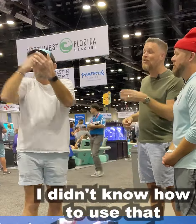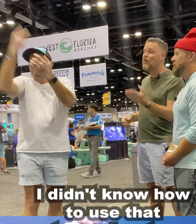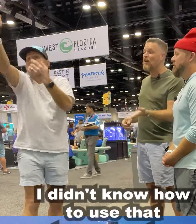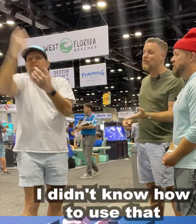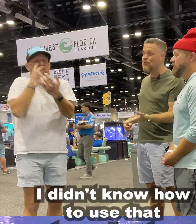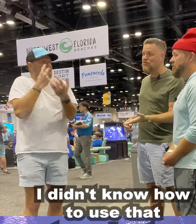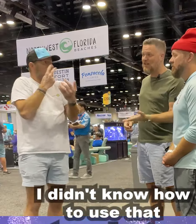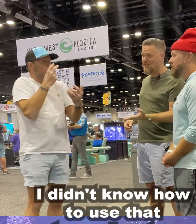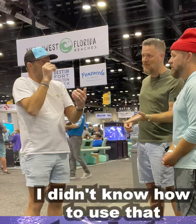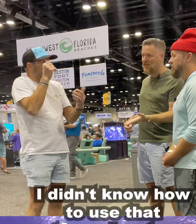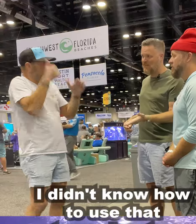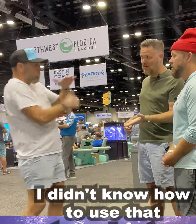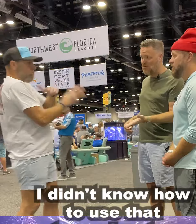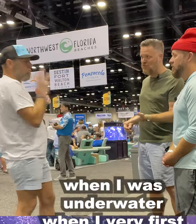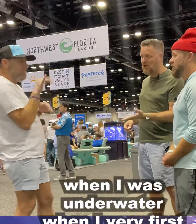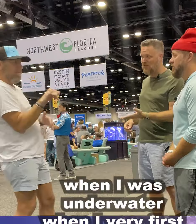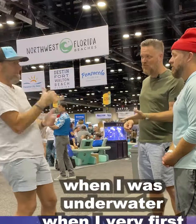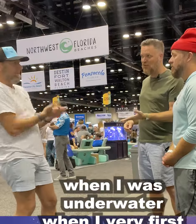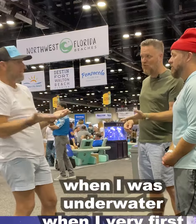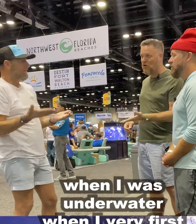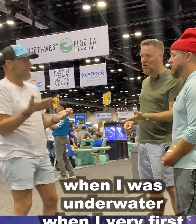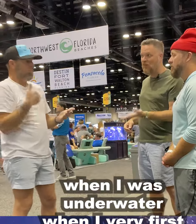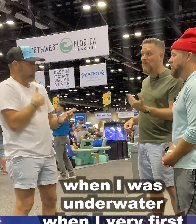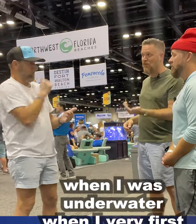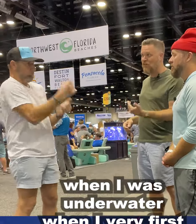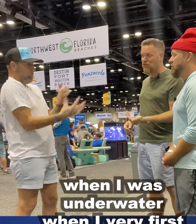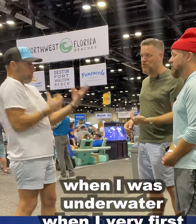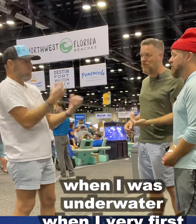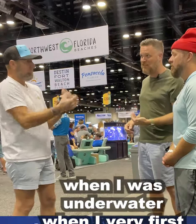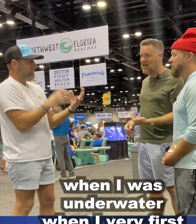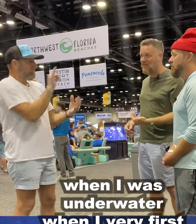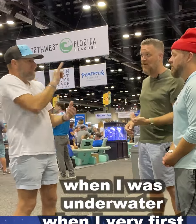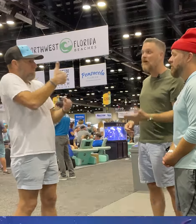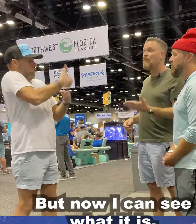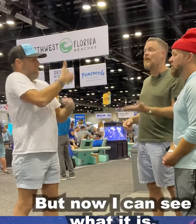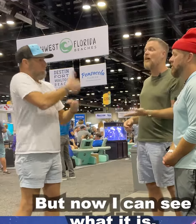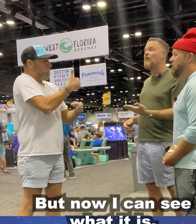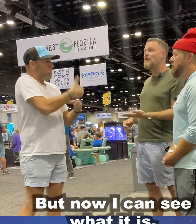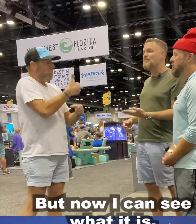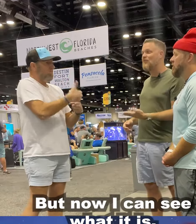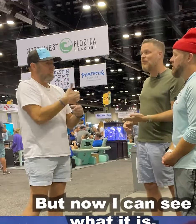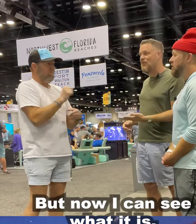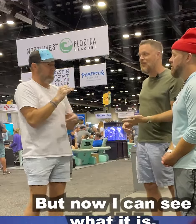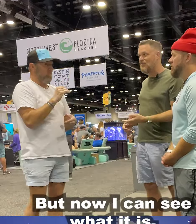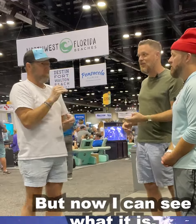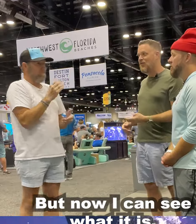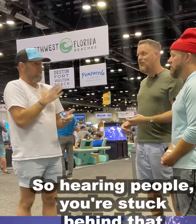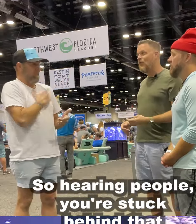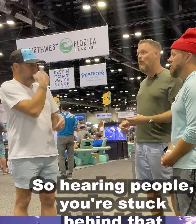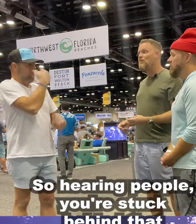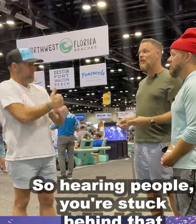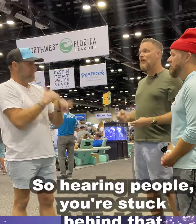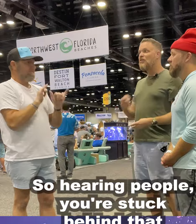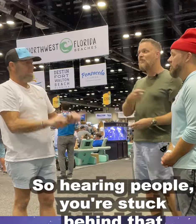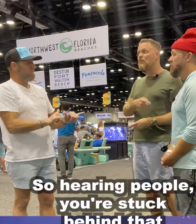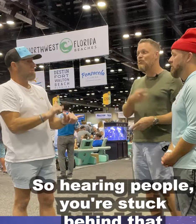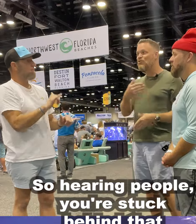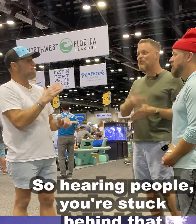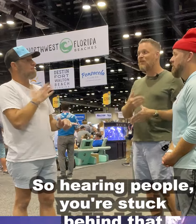didn't know how to use that to my advantage when I was underwater when I very first started diving. But now I can see what it is. So hearing people, you're stuck